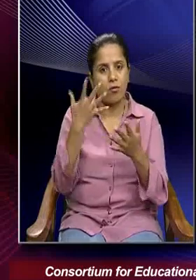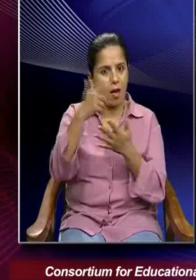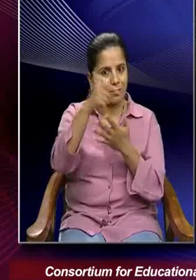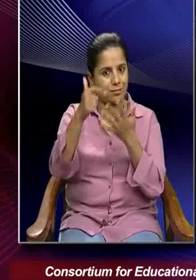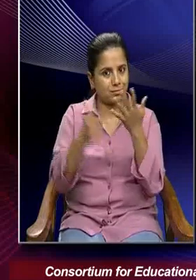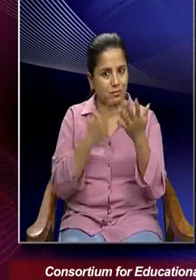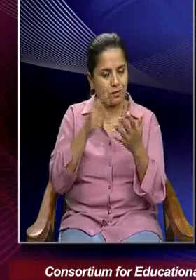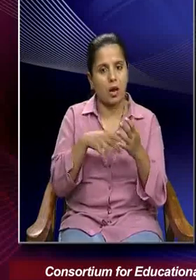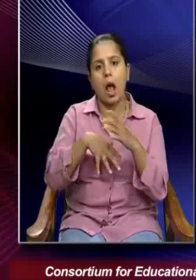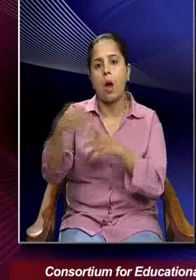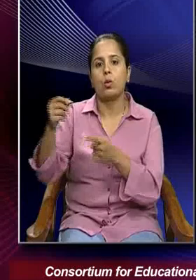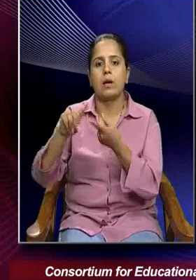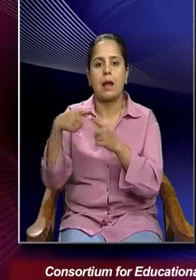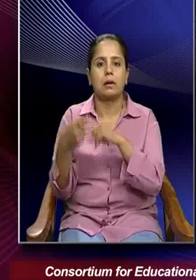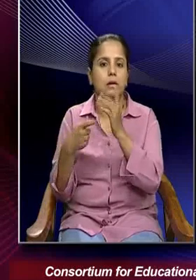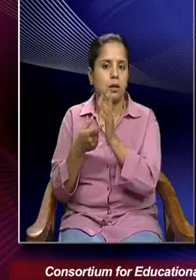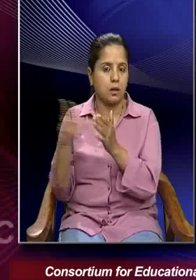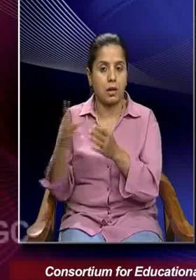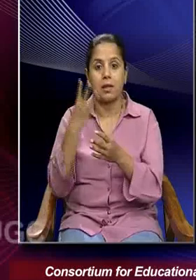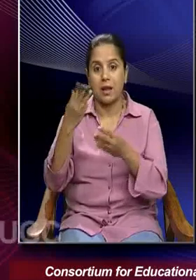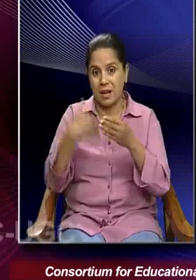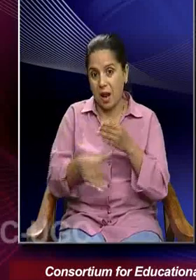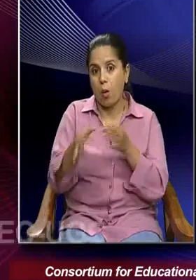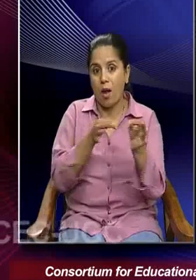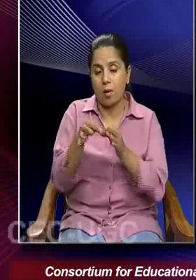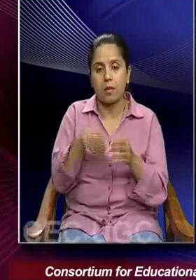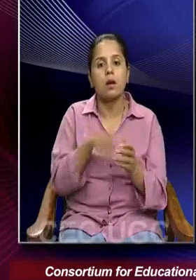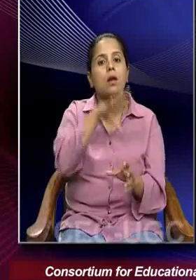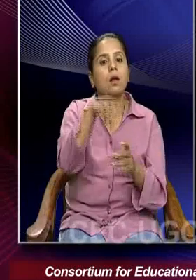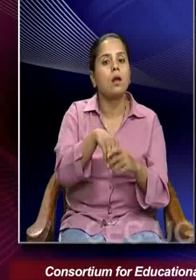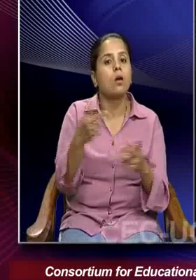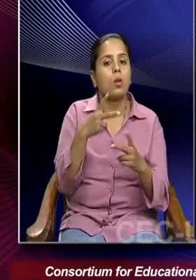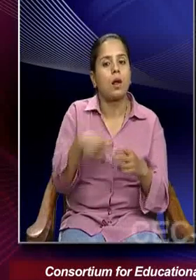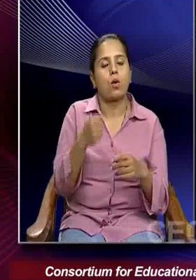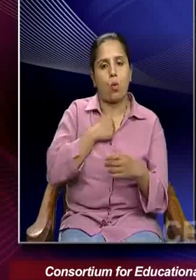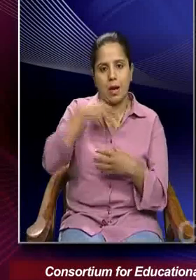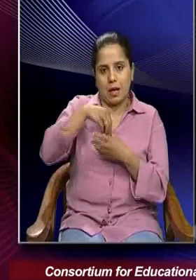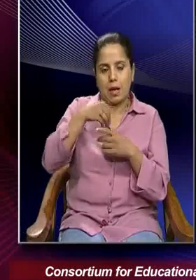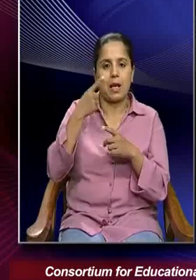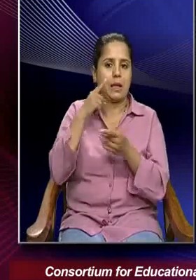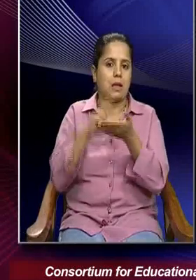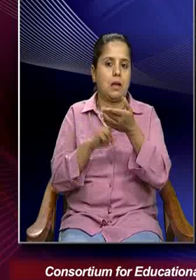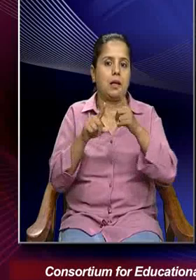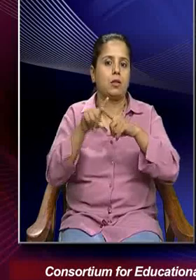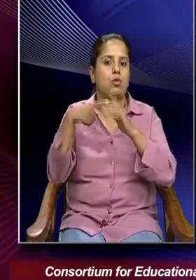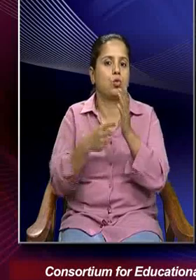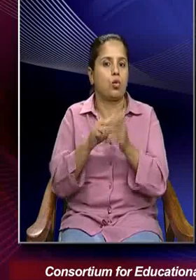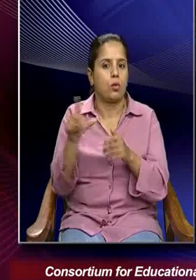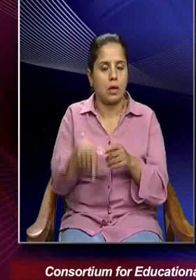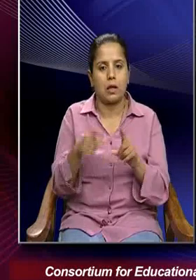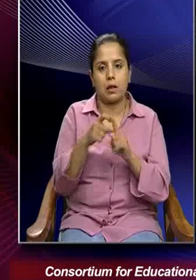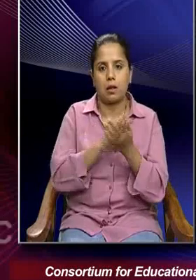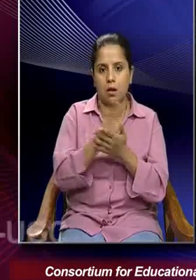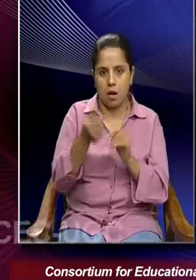in external, and the rest 3 would be included in the internal aids, which includes dharana, dhyan